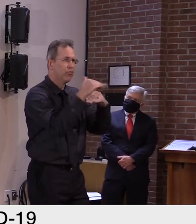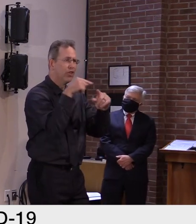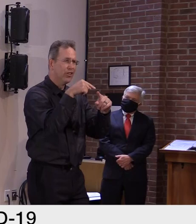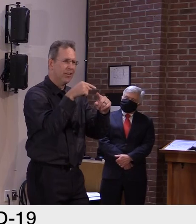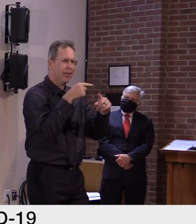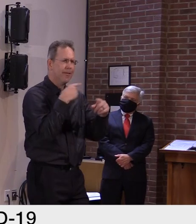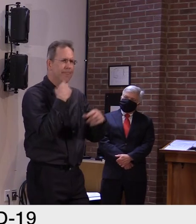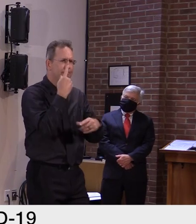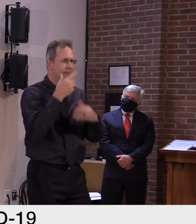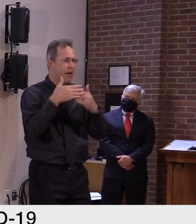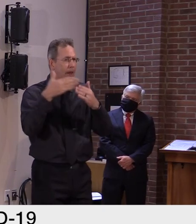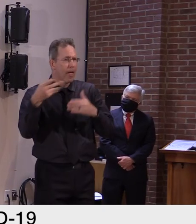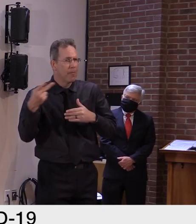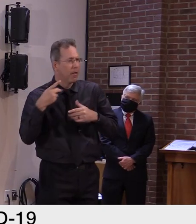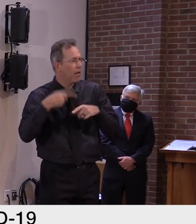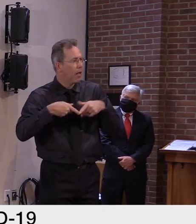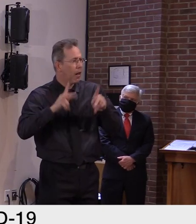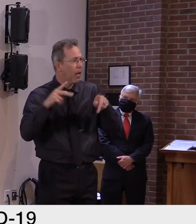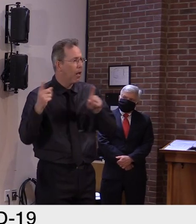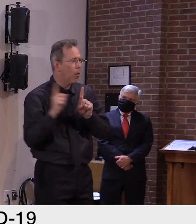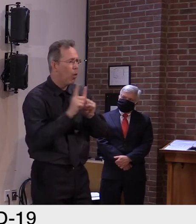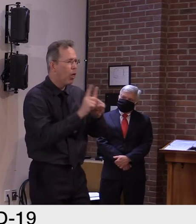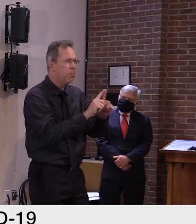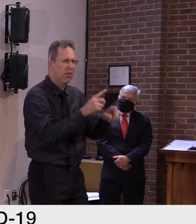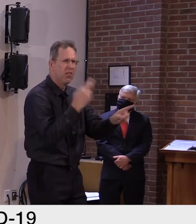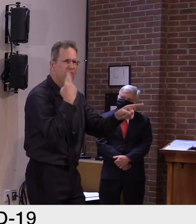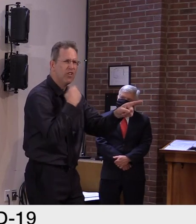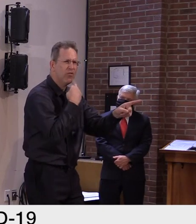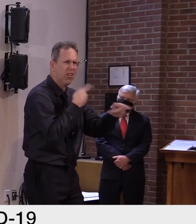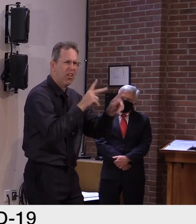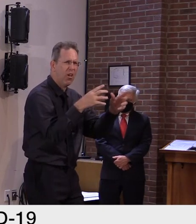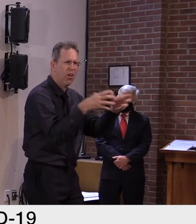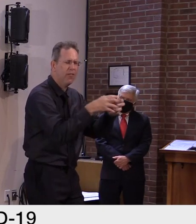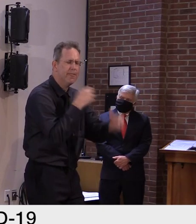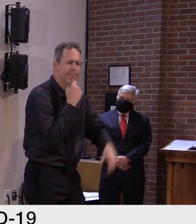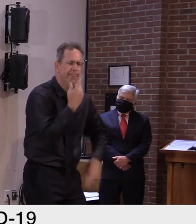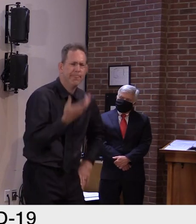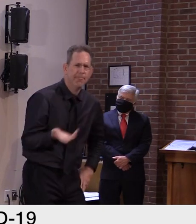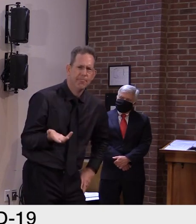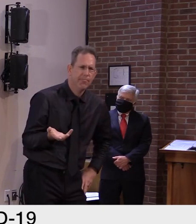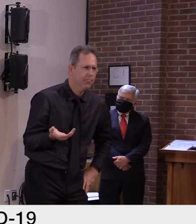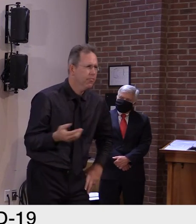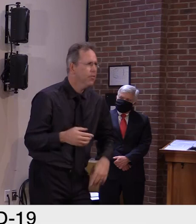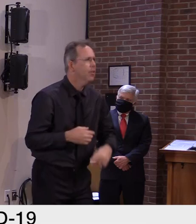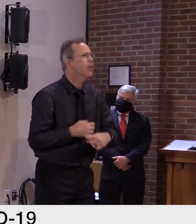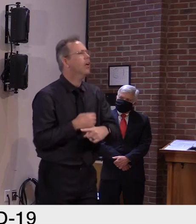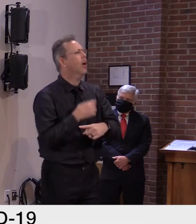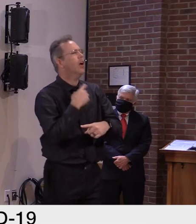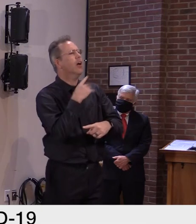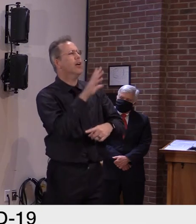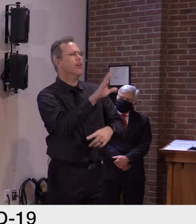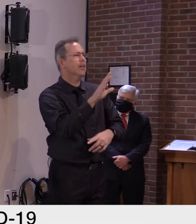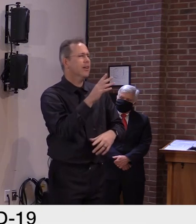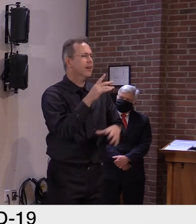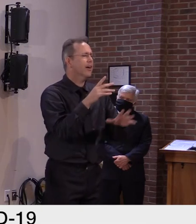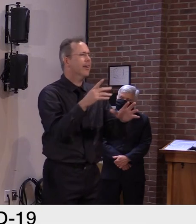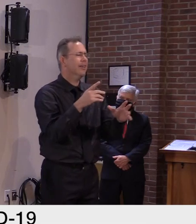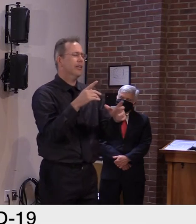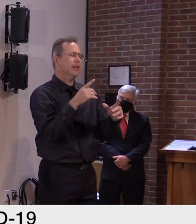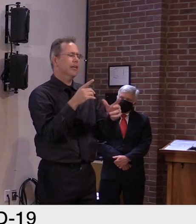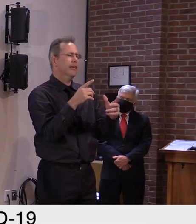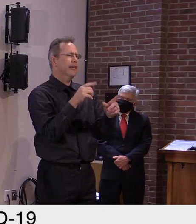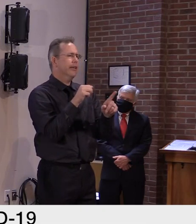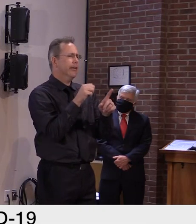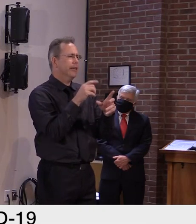neighbor. We're saying you can go to the restaurant with your family, your immediate family, your household members,